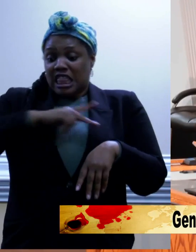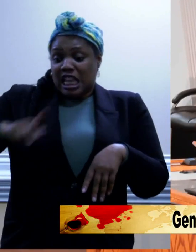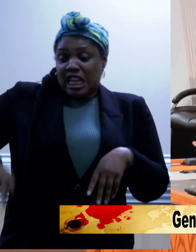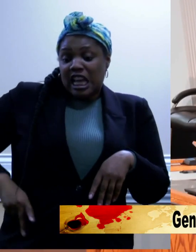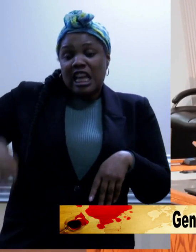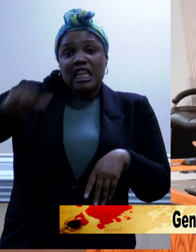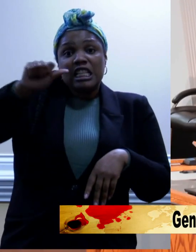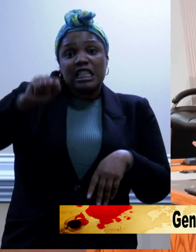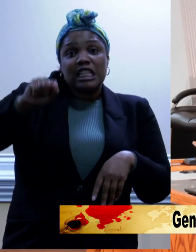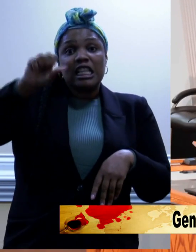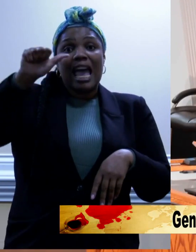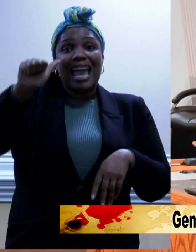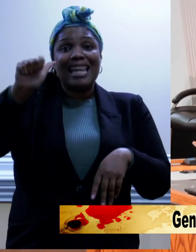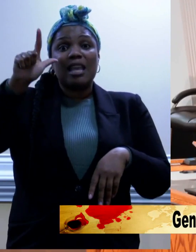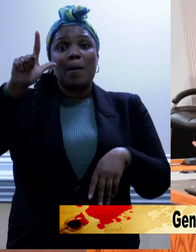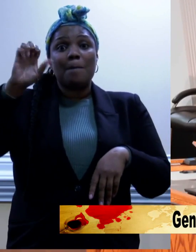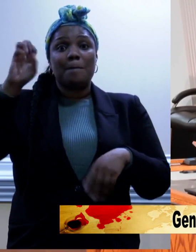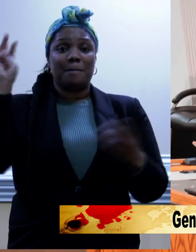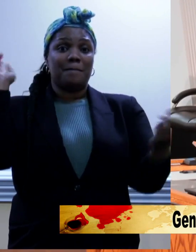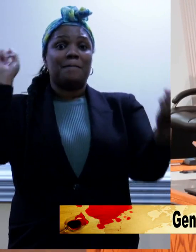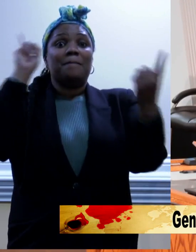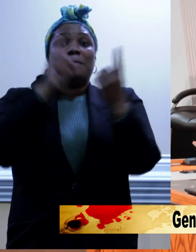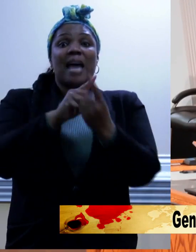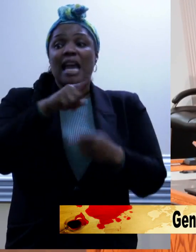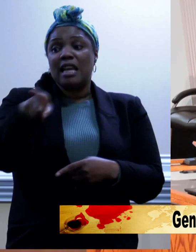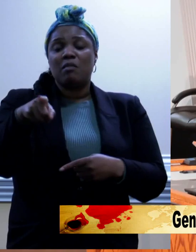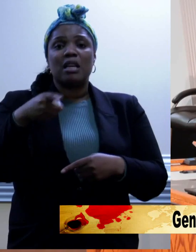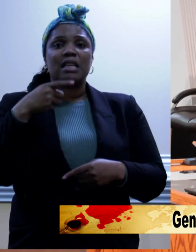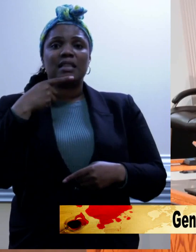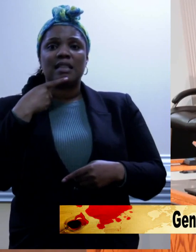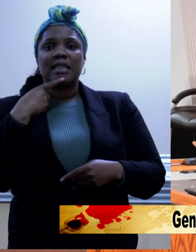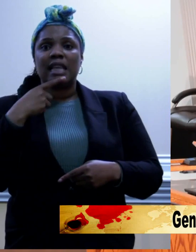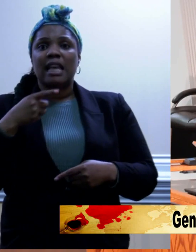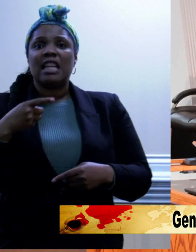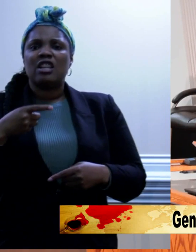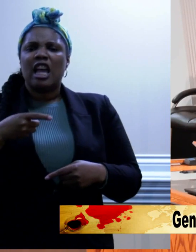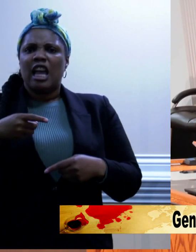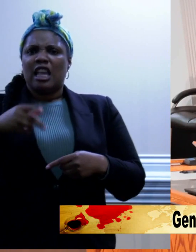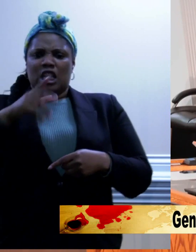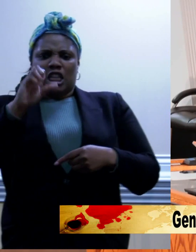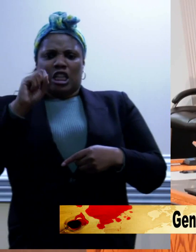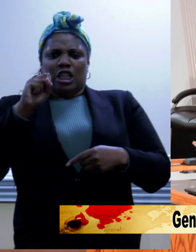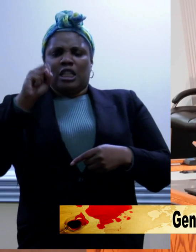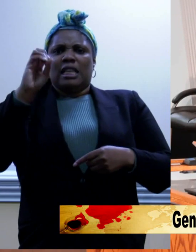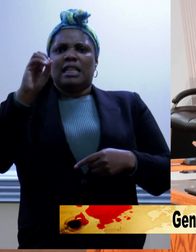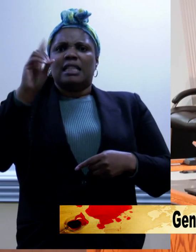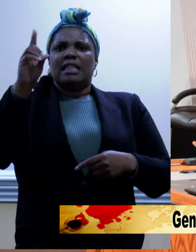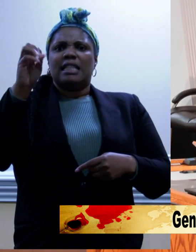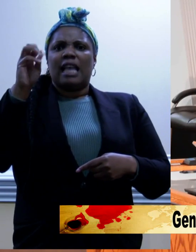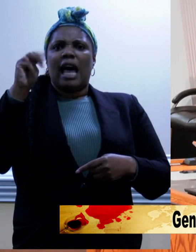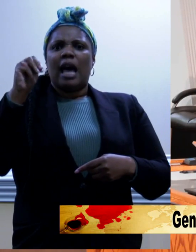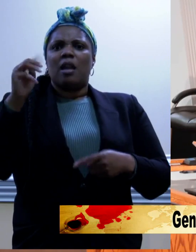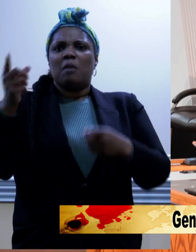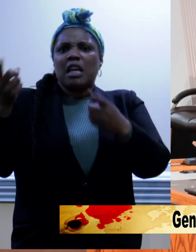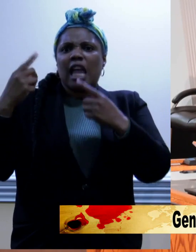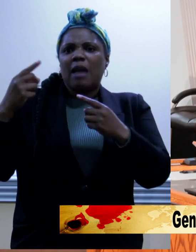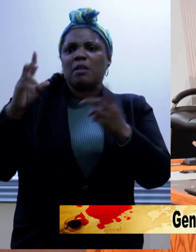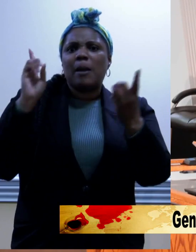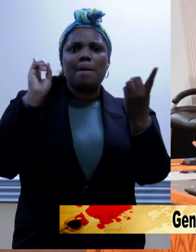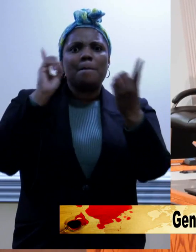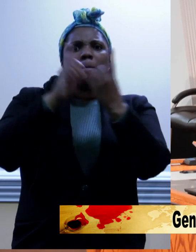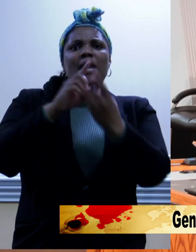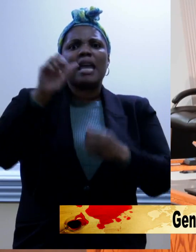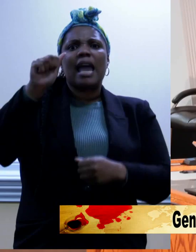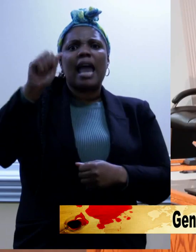him after his return from the slaughter of Sodom. And of the kings that were with him at the Valley of Shaver, which is